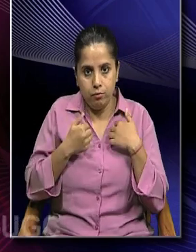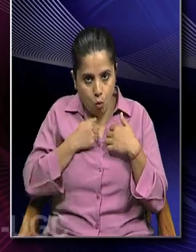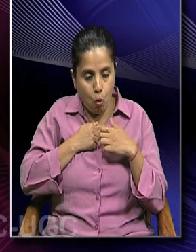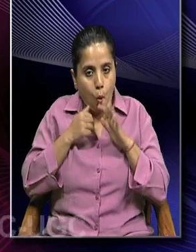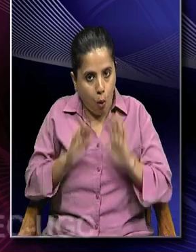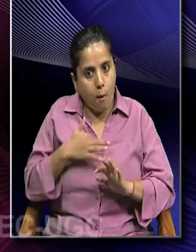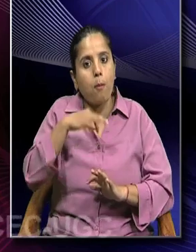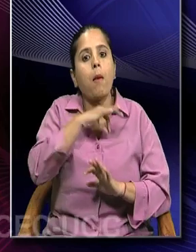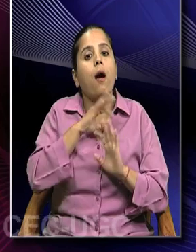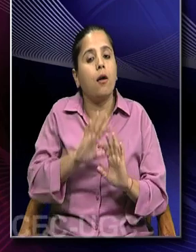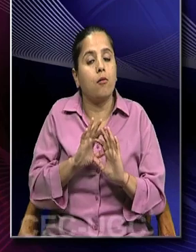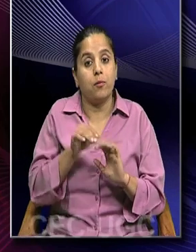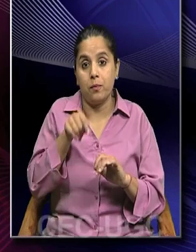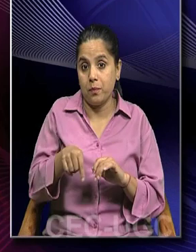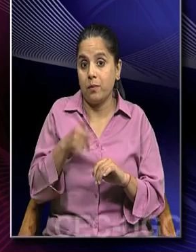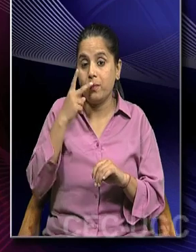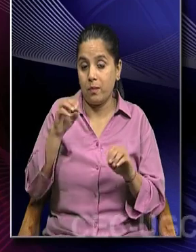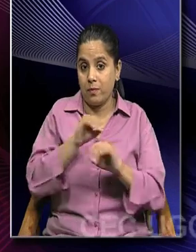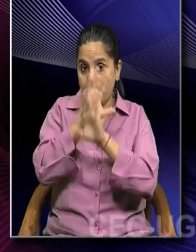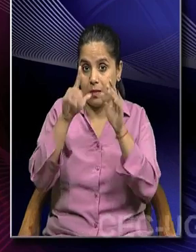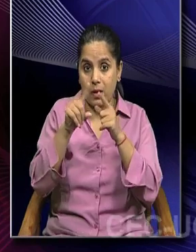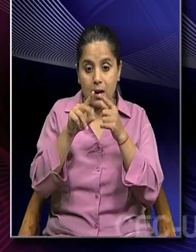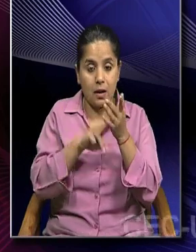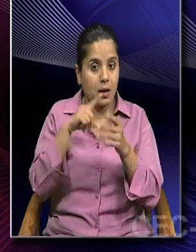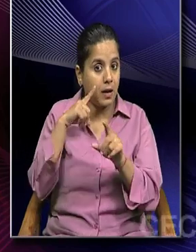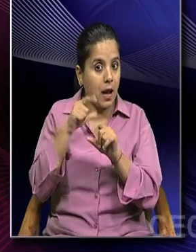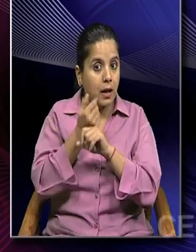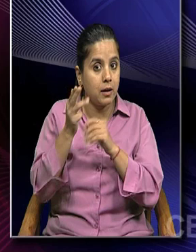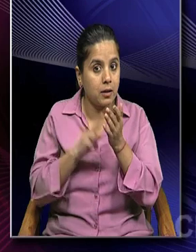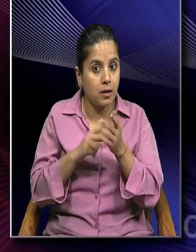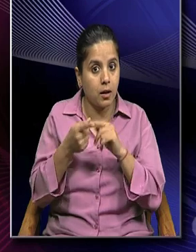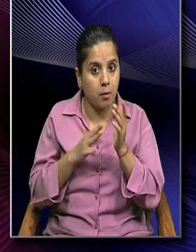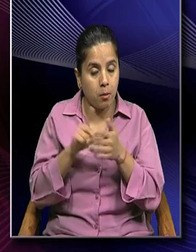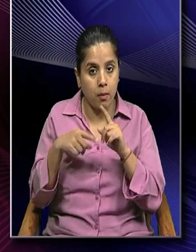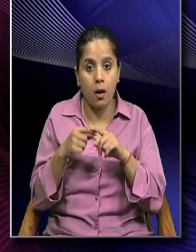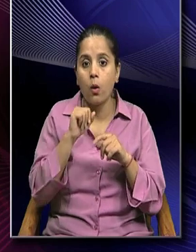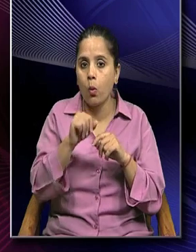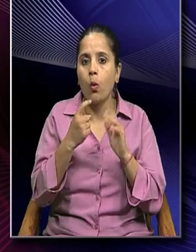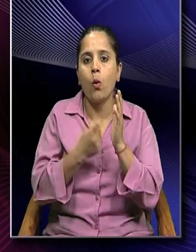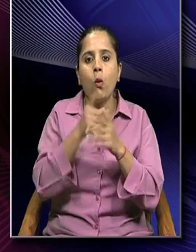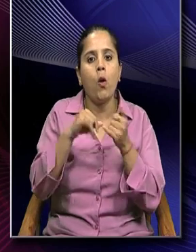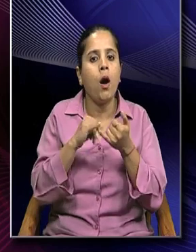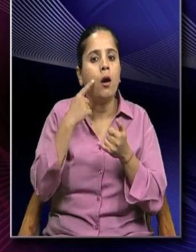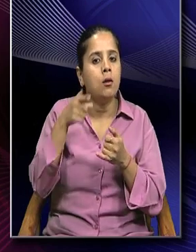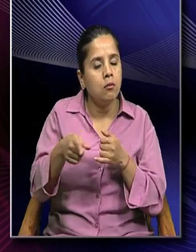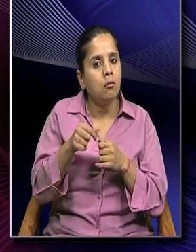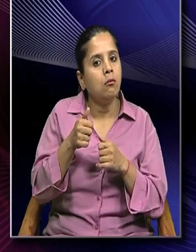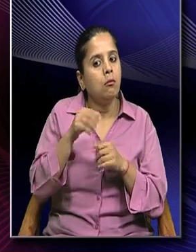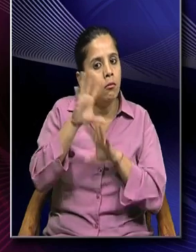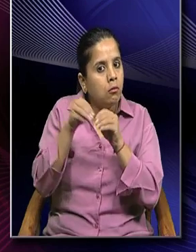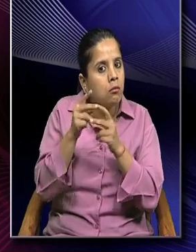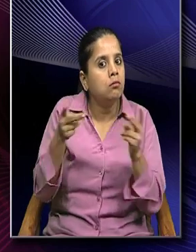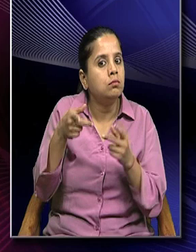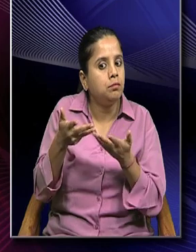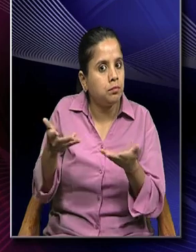So, this enlightenment is basically reflective of this rajasic good, the prominence of the rajasic